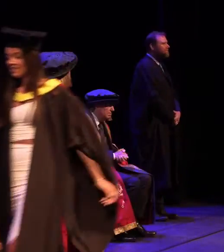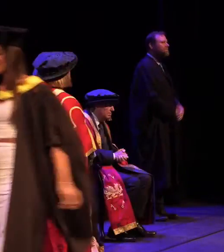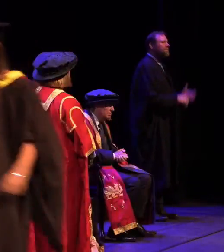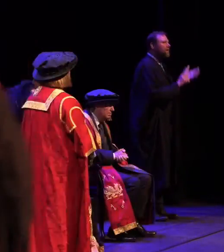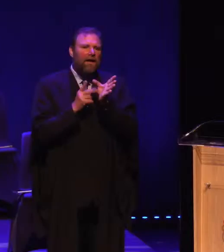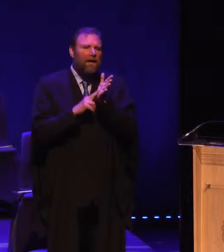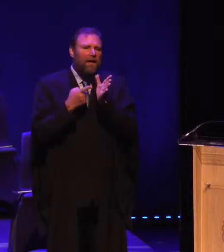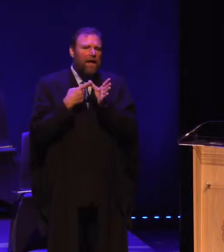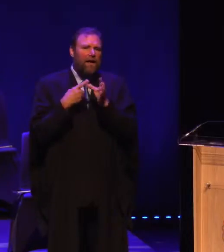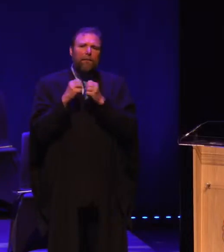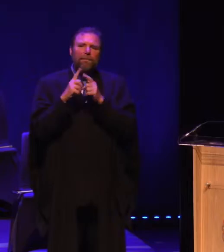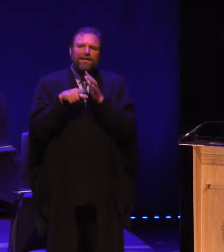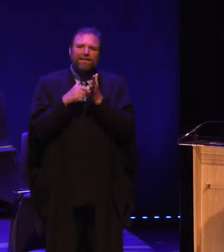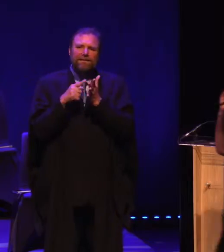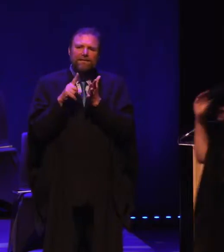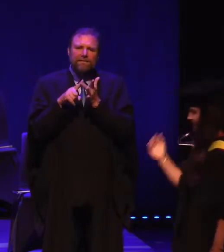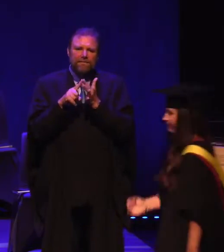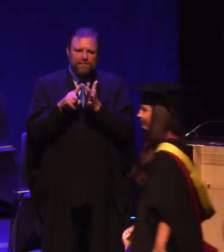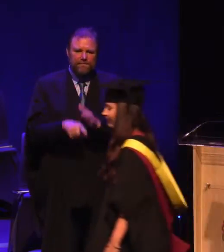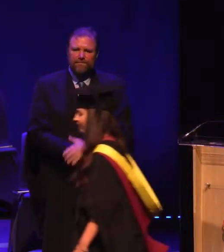Lana Beatty.